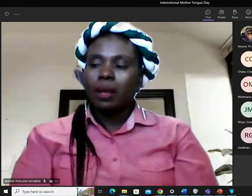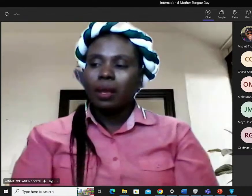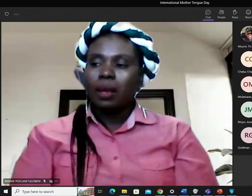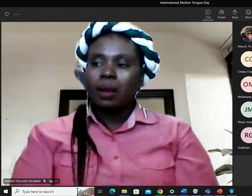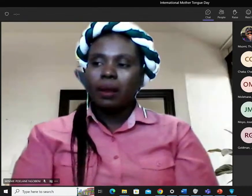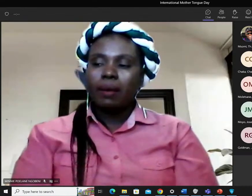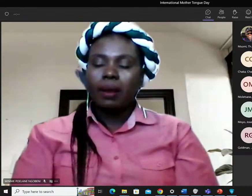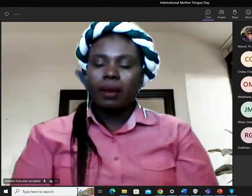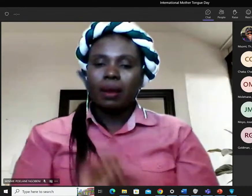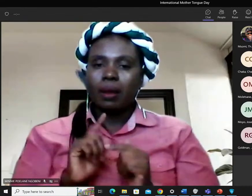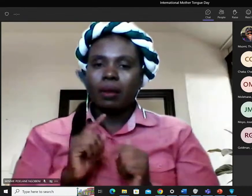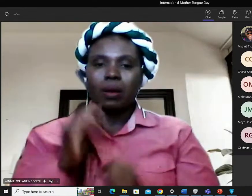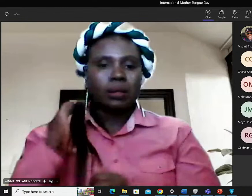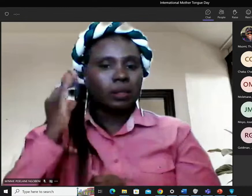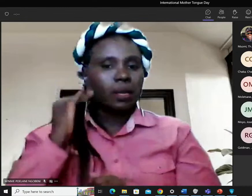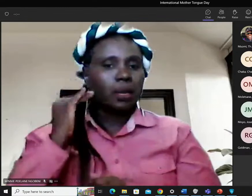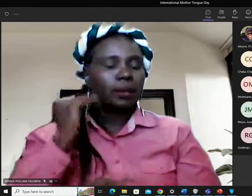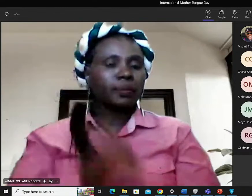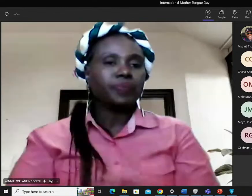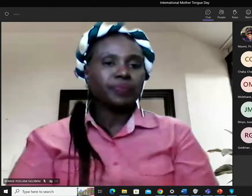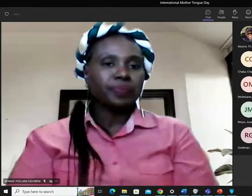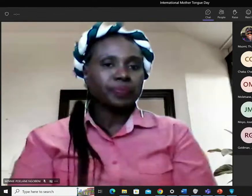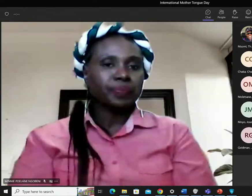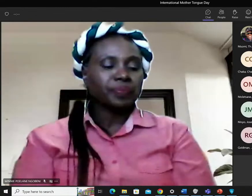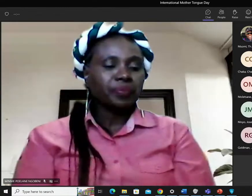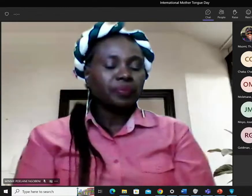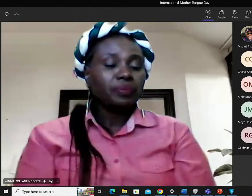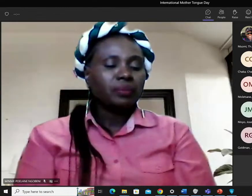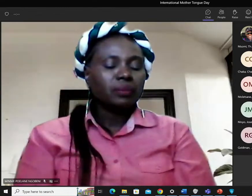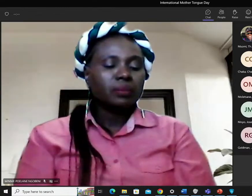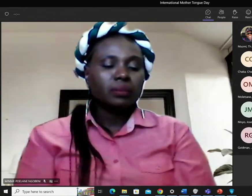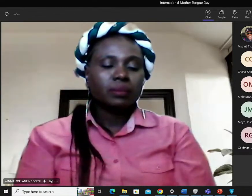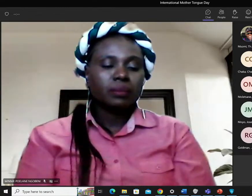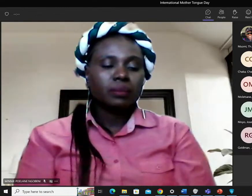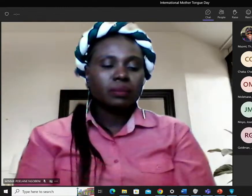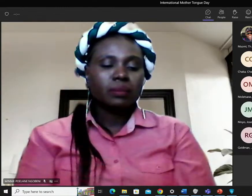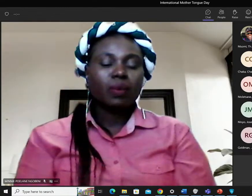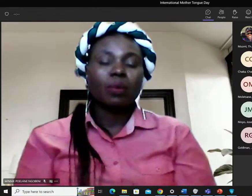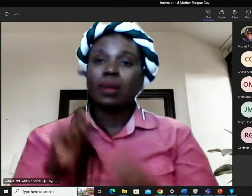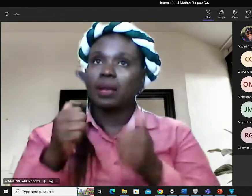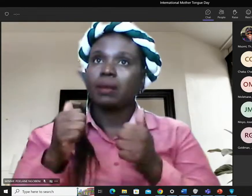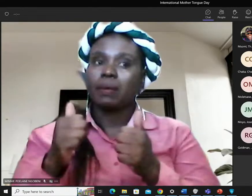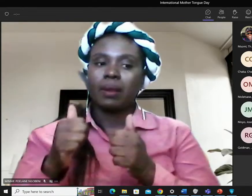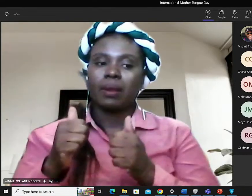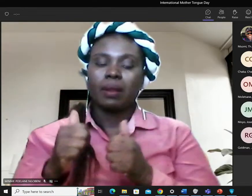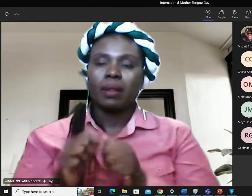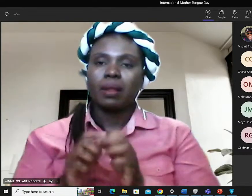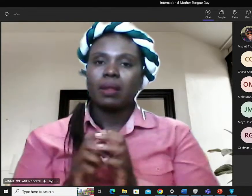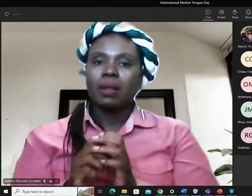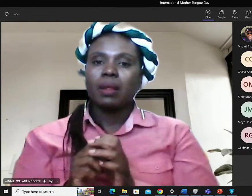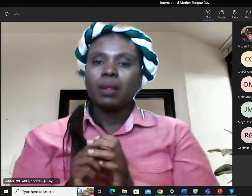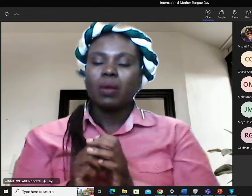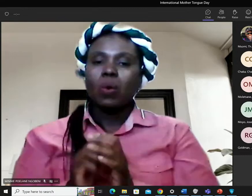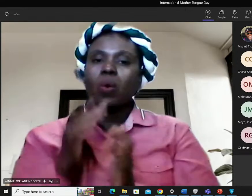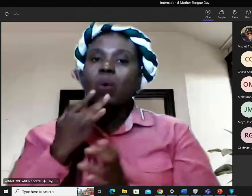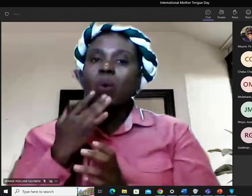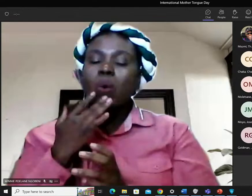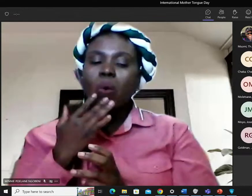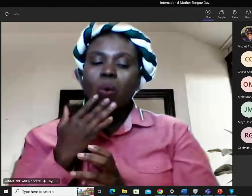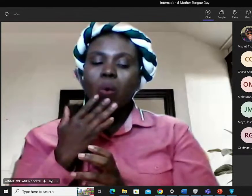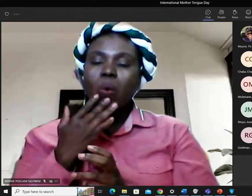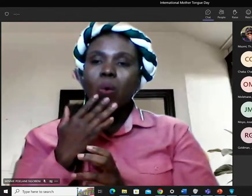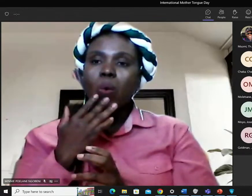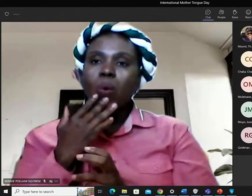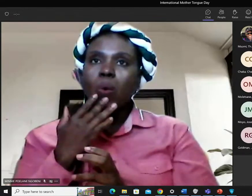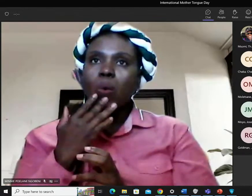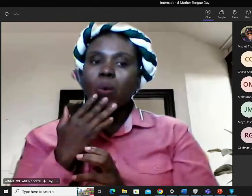Oh, okay. Yeah, okay, yeah, okay. You wanted to, okay. Who was it? Who was